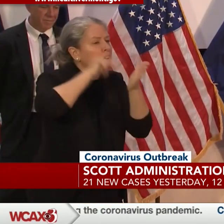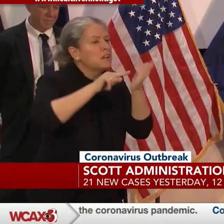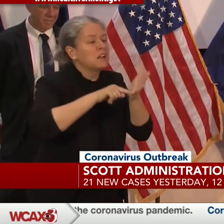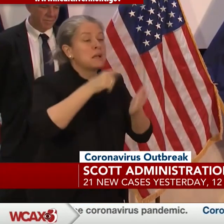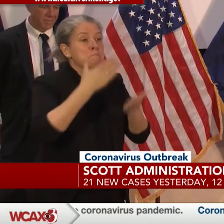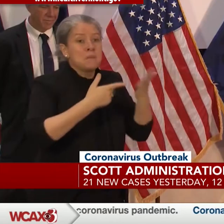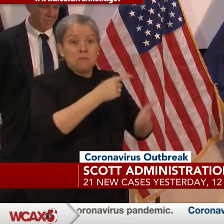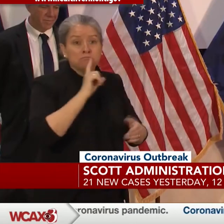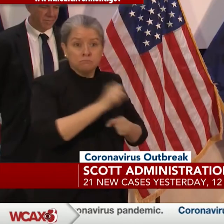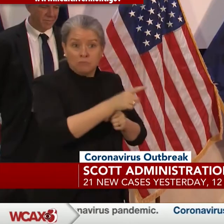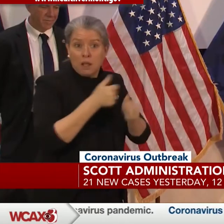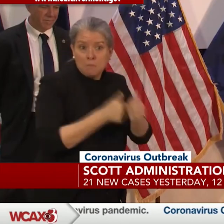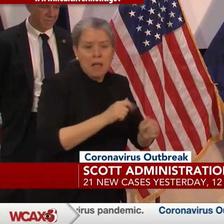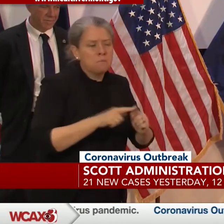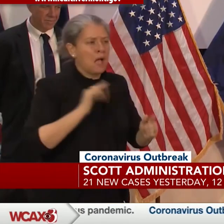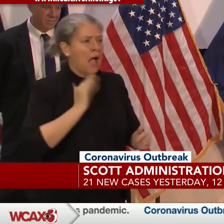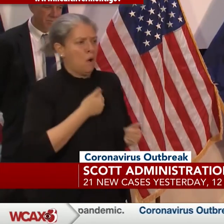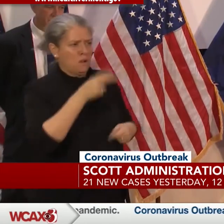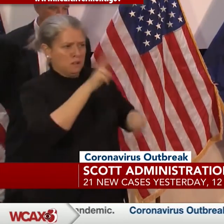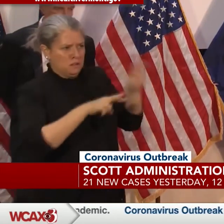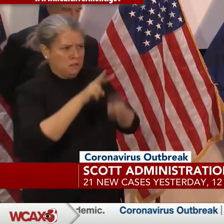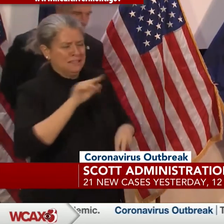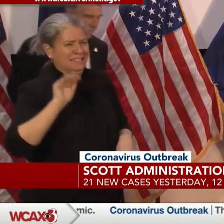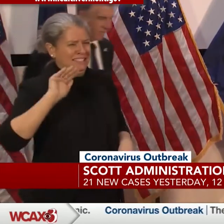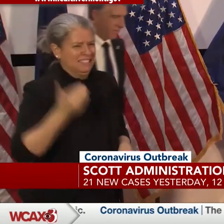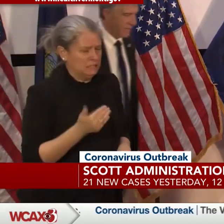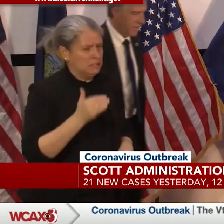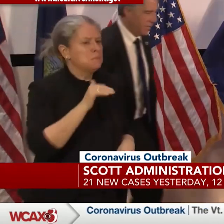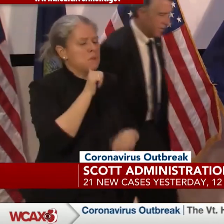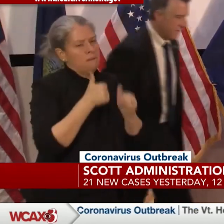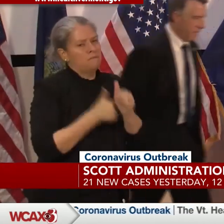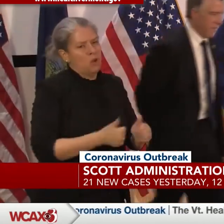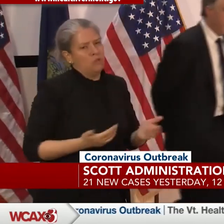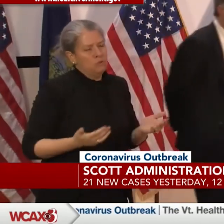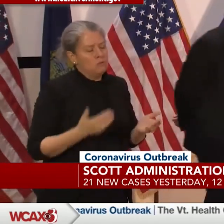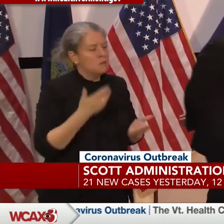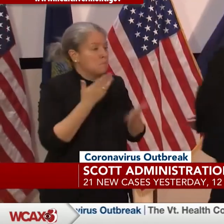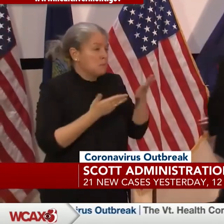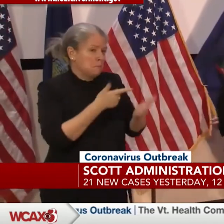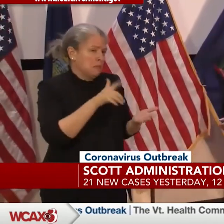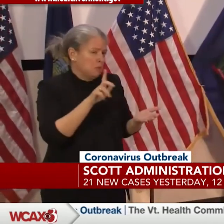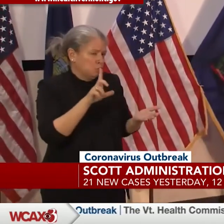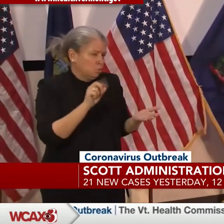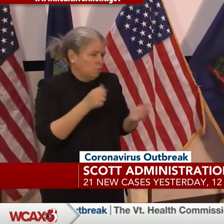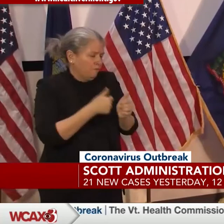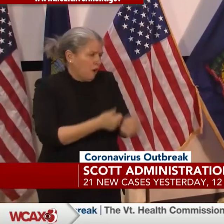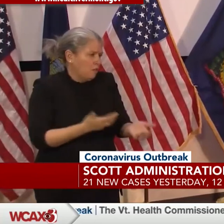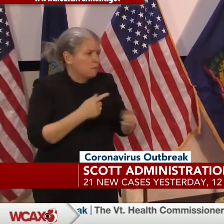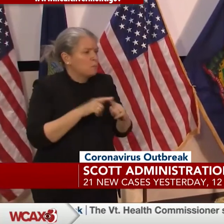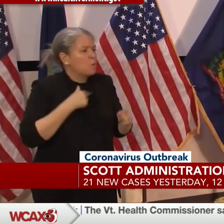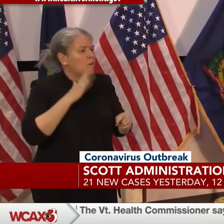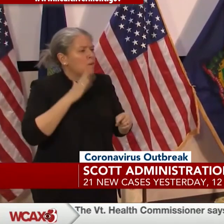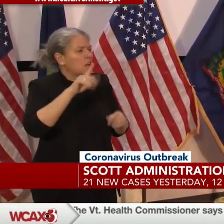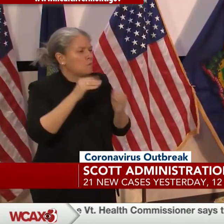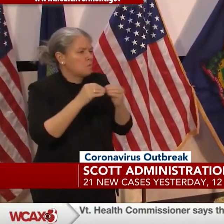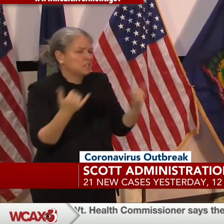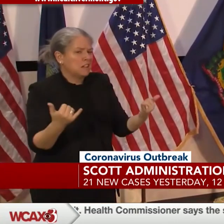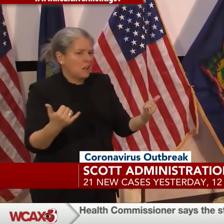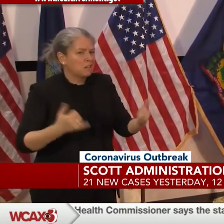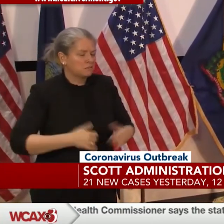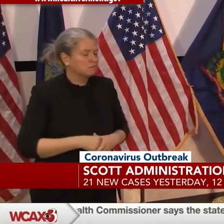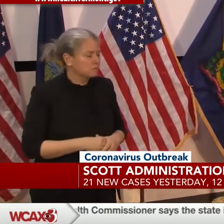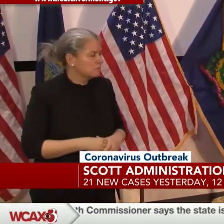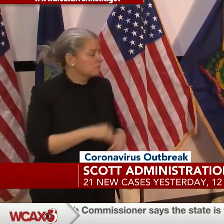detailed investigation. Okay, thank you. In terms of the second part of your question,